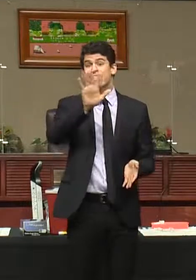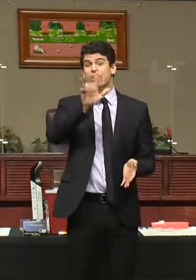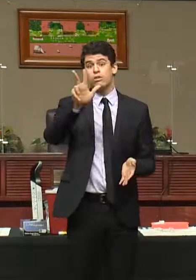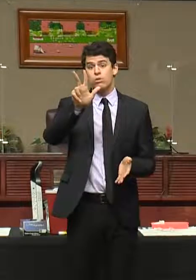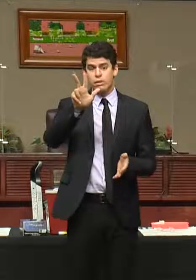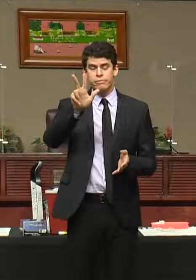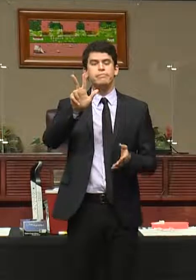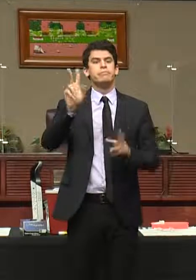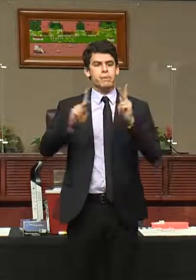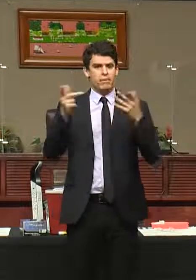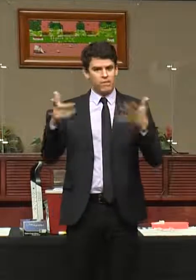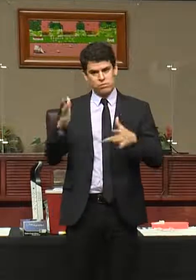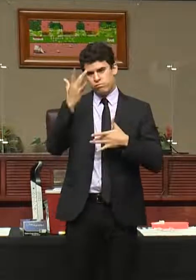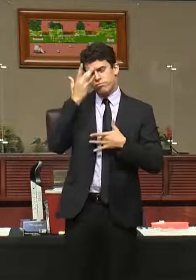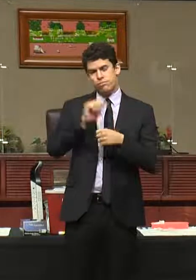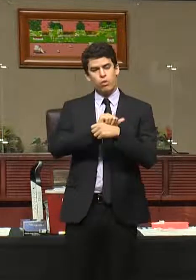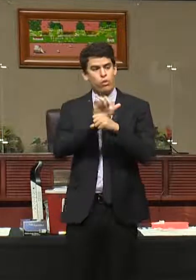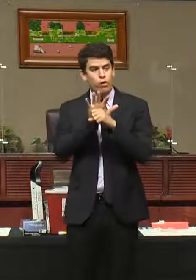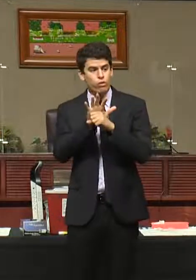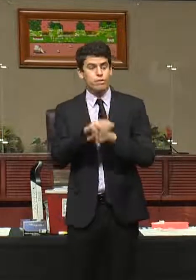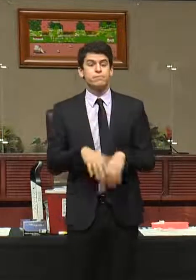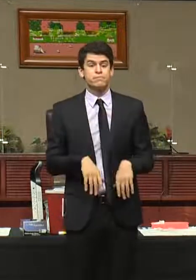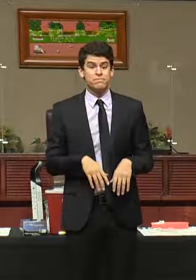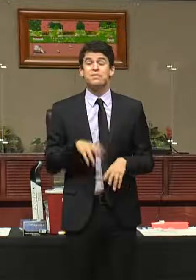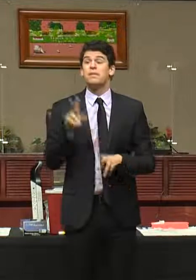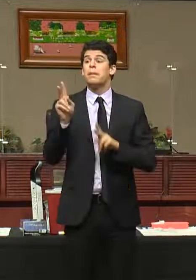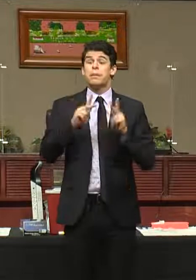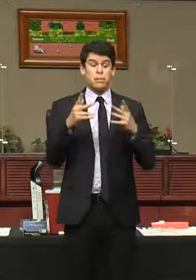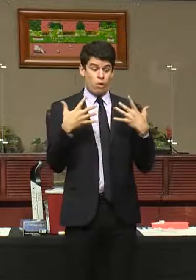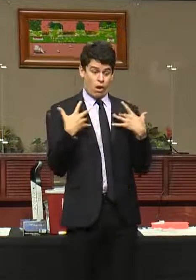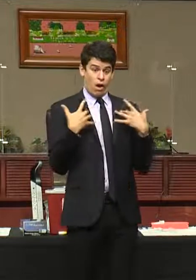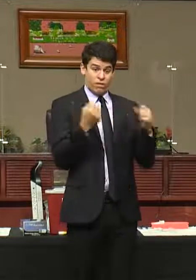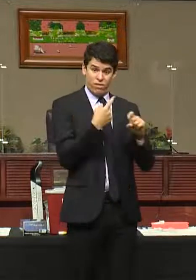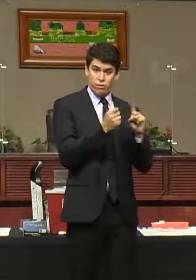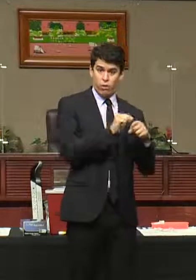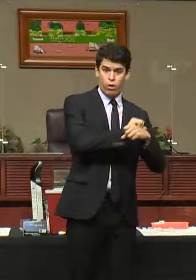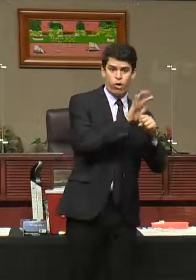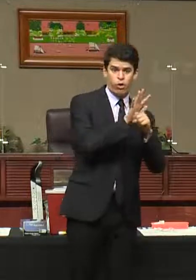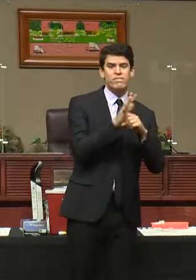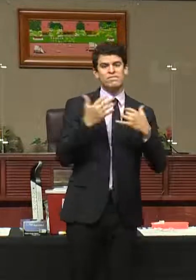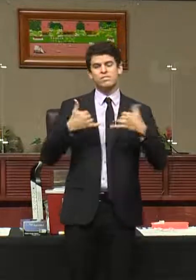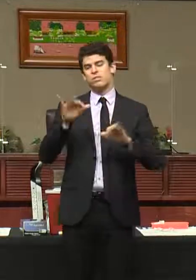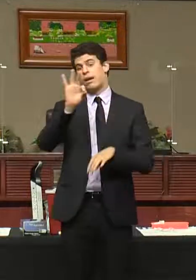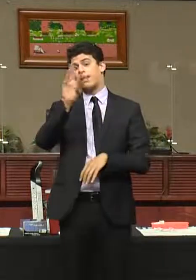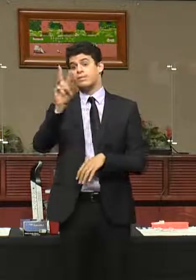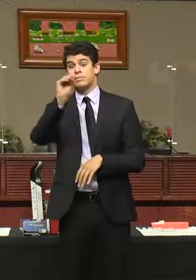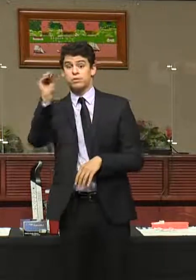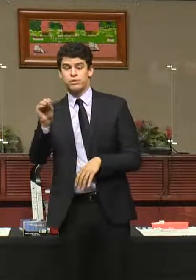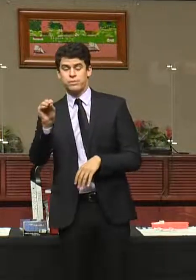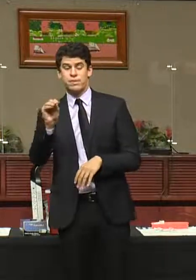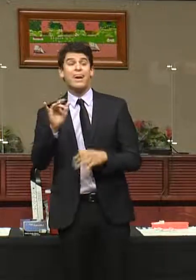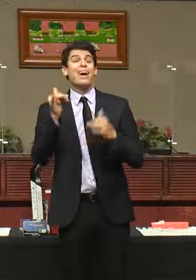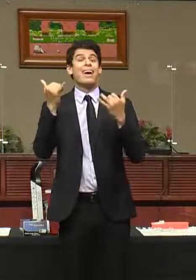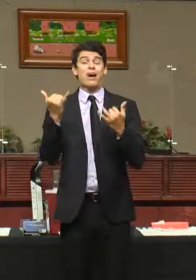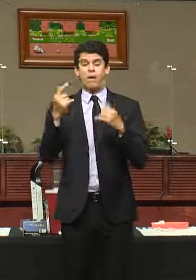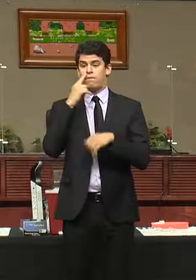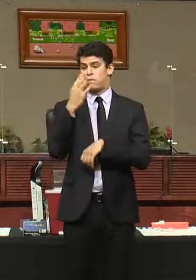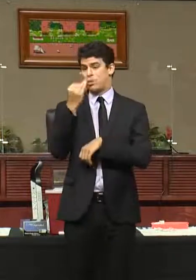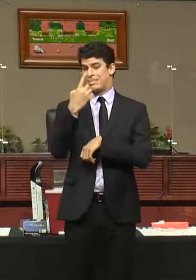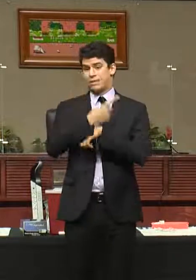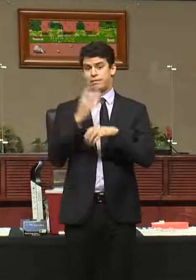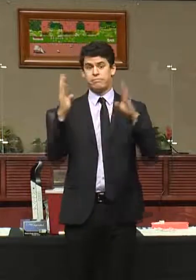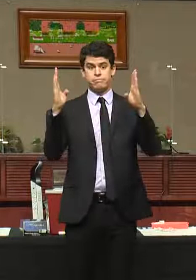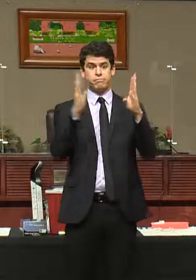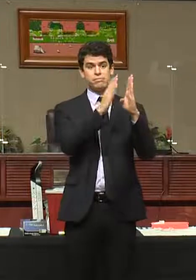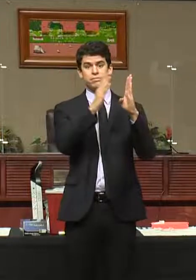127,153 positive cases. Our recovery rate continued to be at 96%, and our positive rate for 14-day rolling